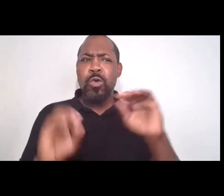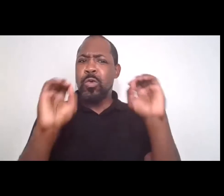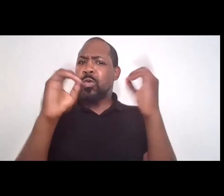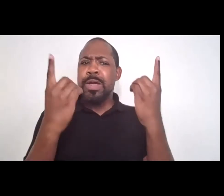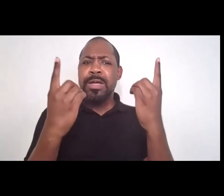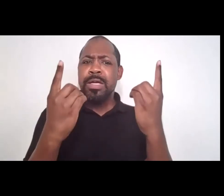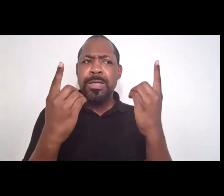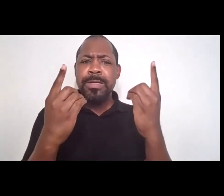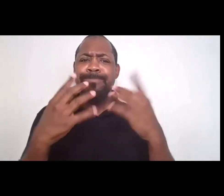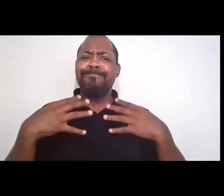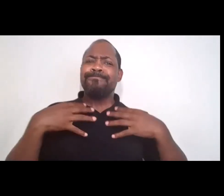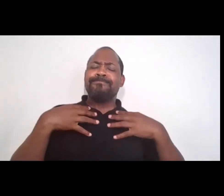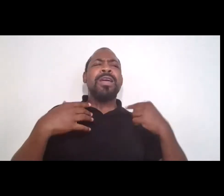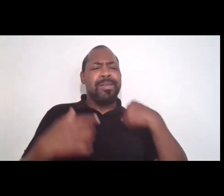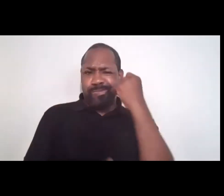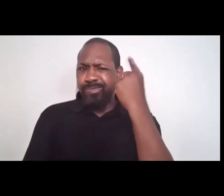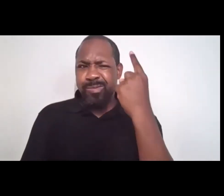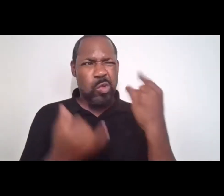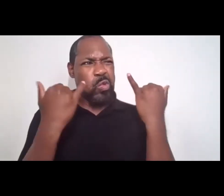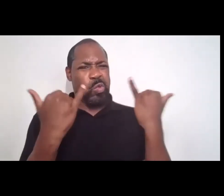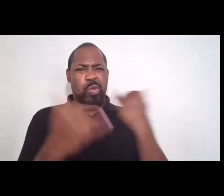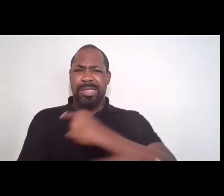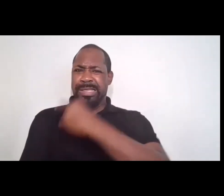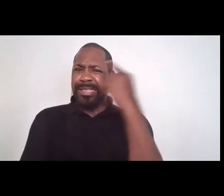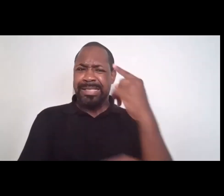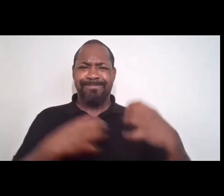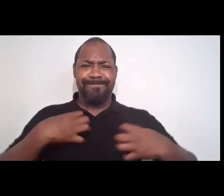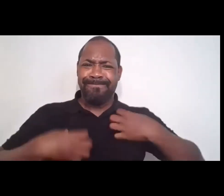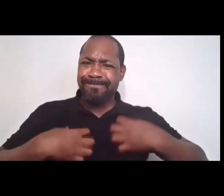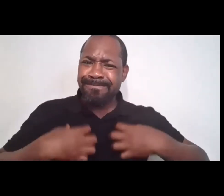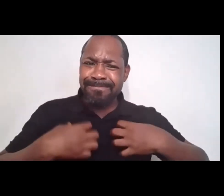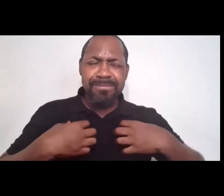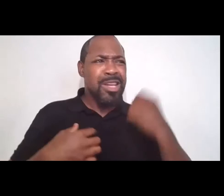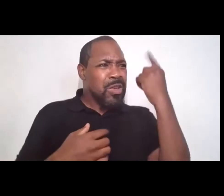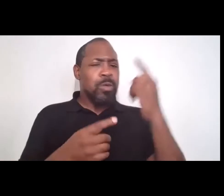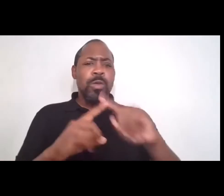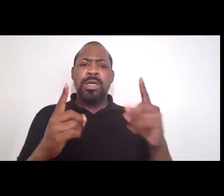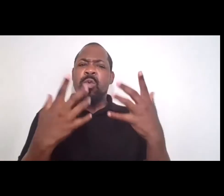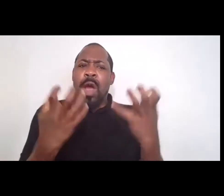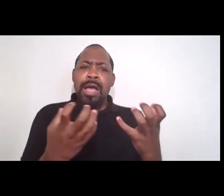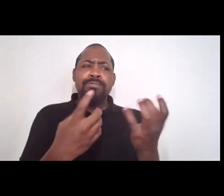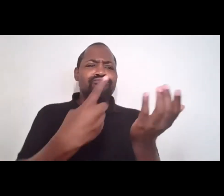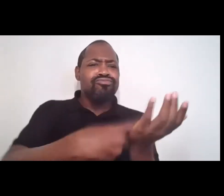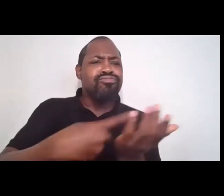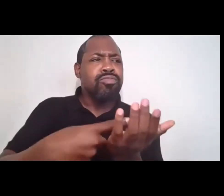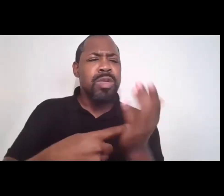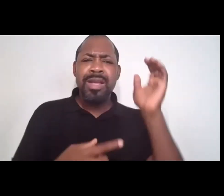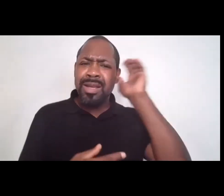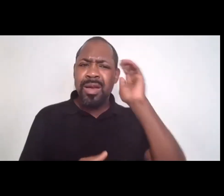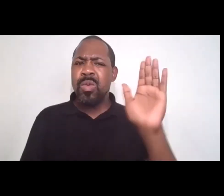do that, but unfortunately, I've been seeing no interest. And I know that today there has been, it's a touchy